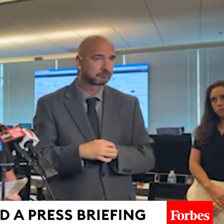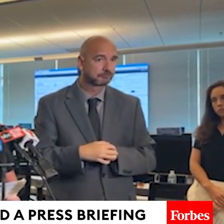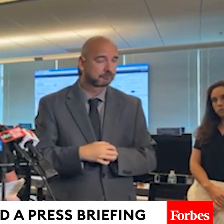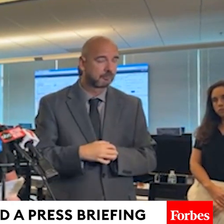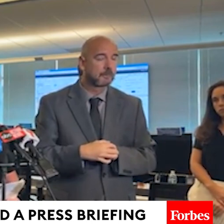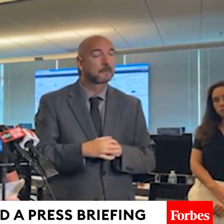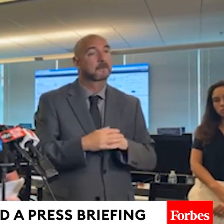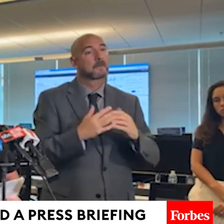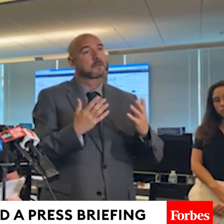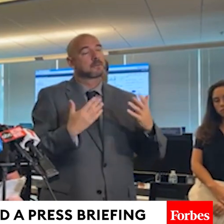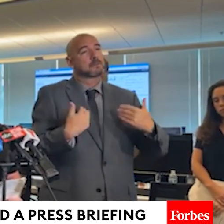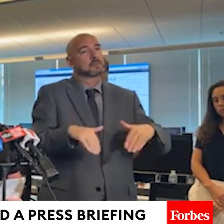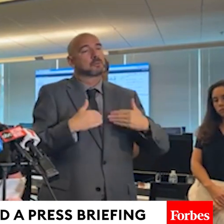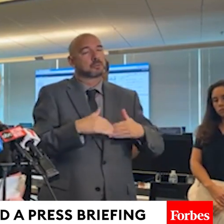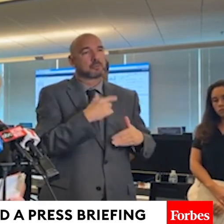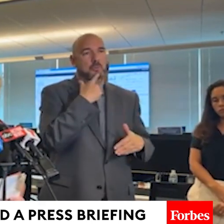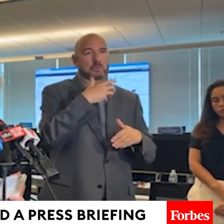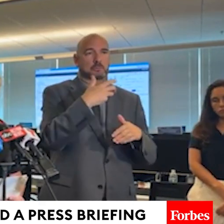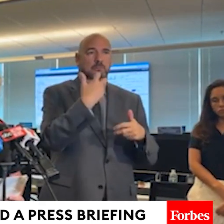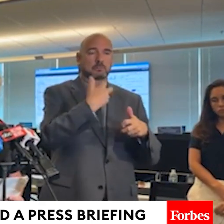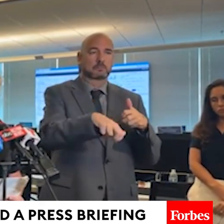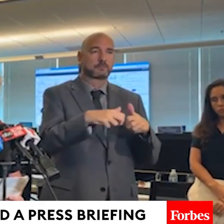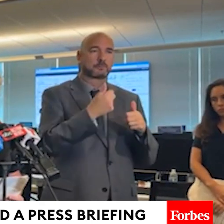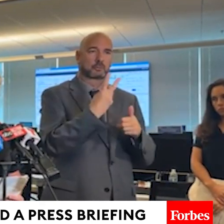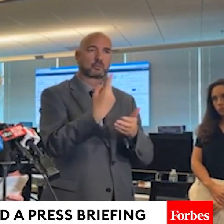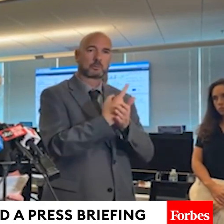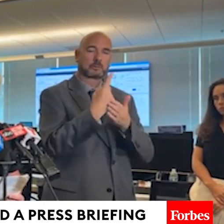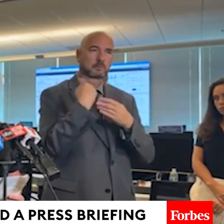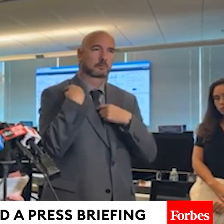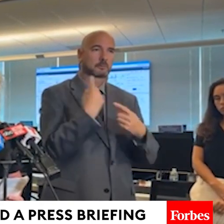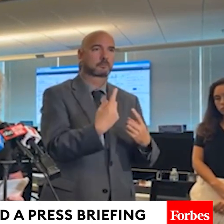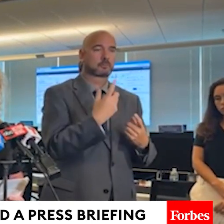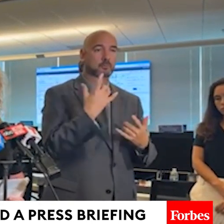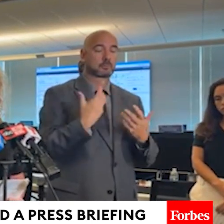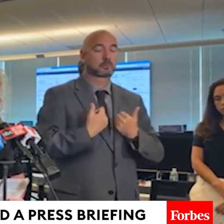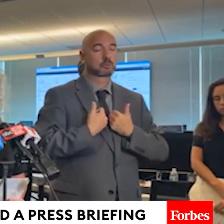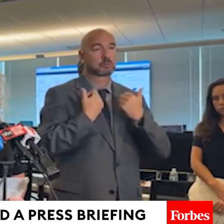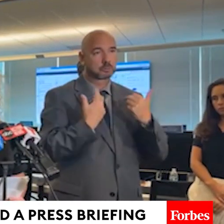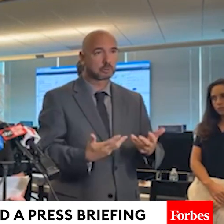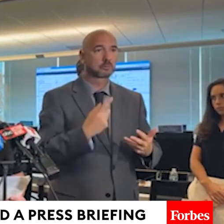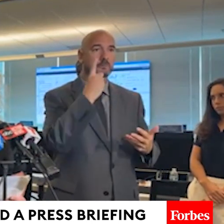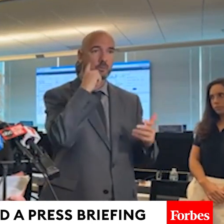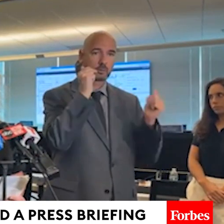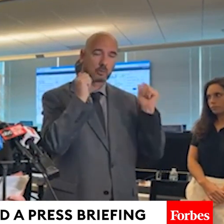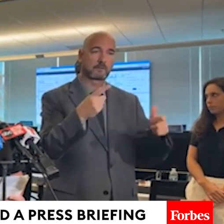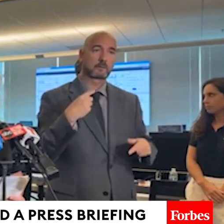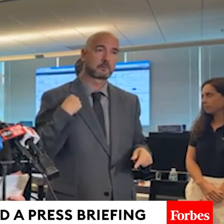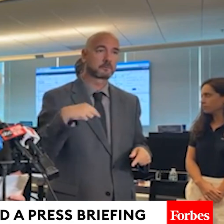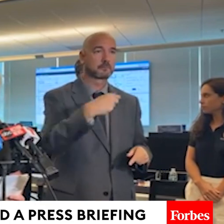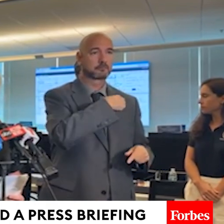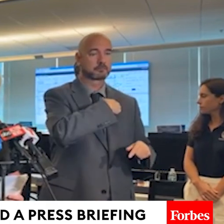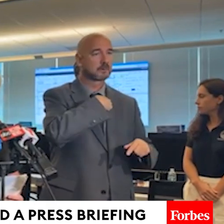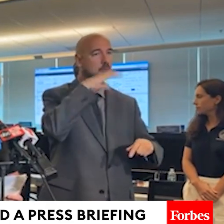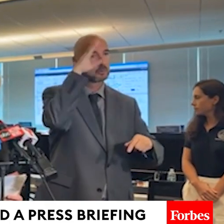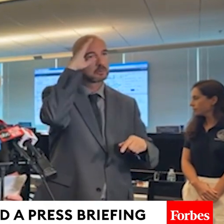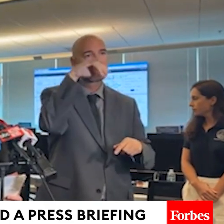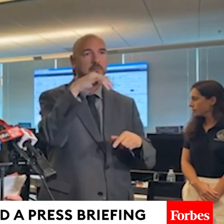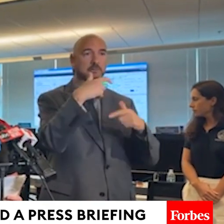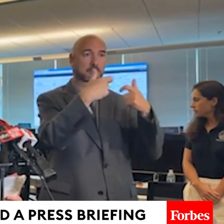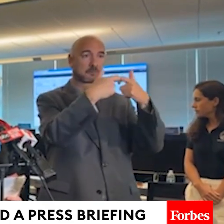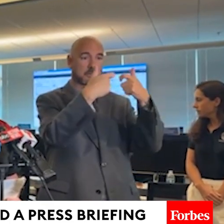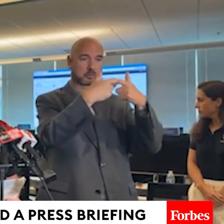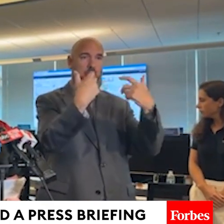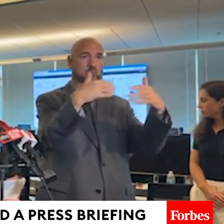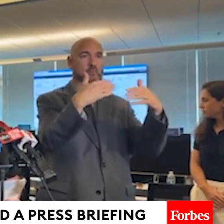couple of weeks that has been stressful and exhausting for everyone in the community, and we know that being without power just adds to that